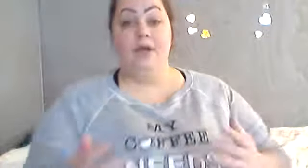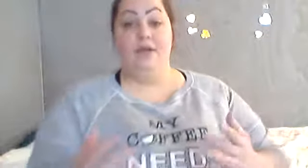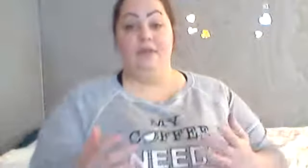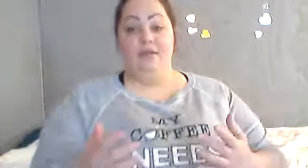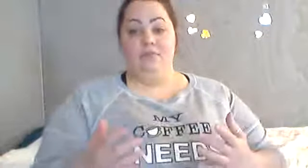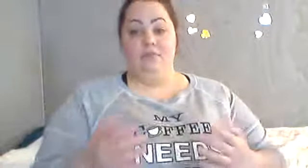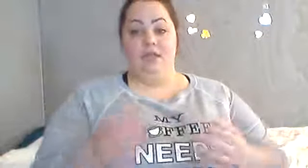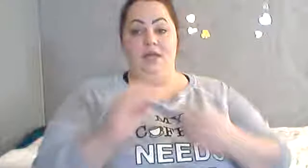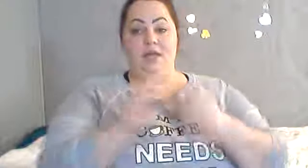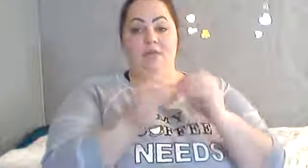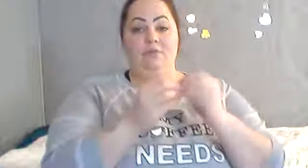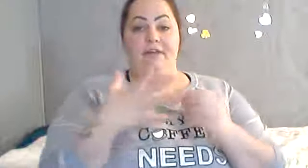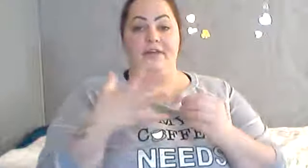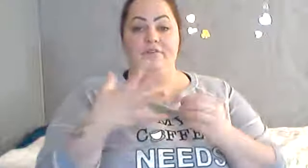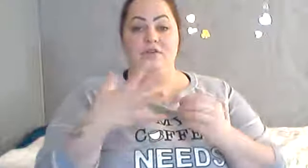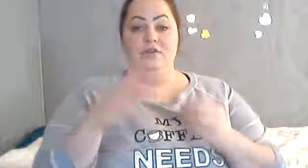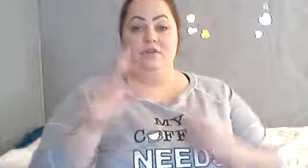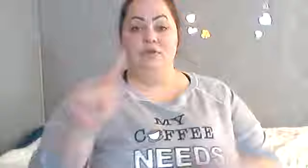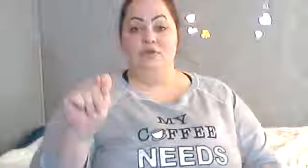Tsunami. Okay, number 5.